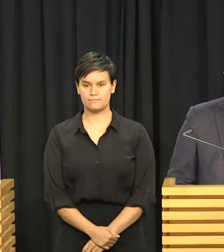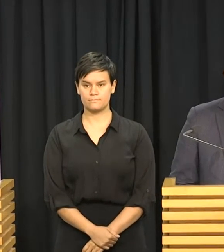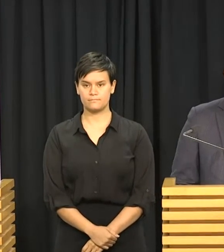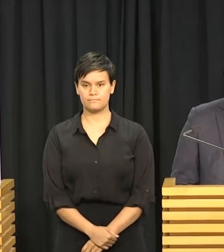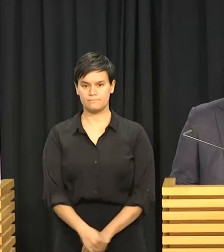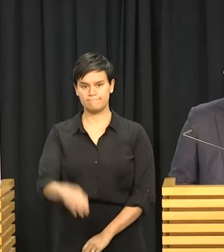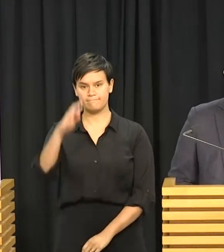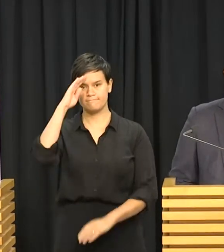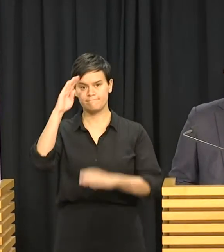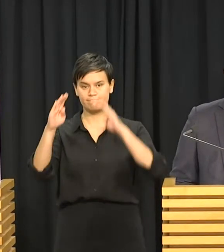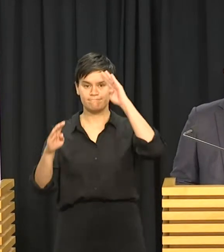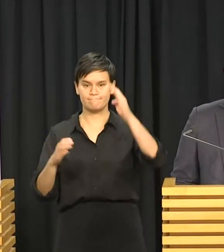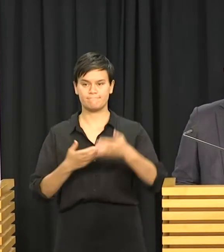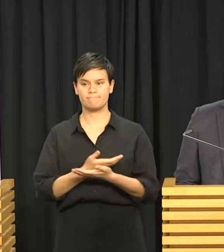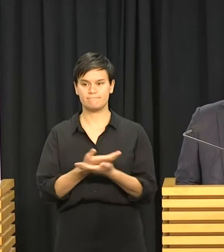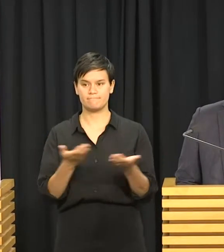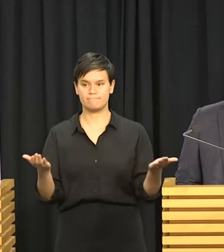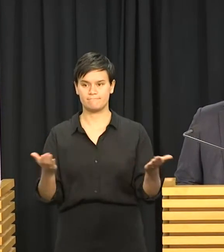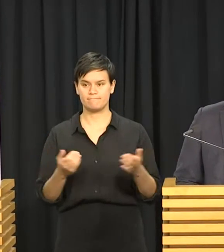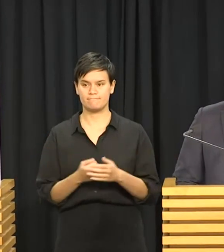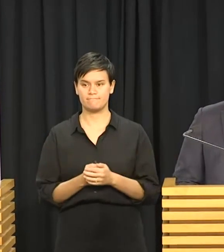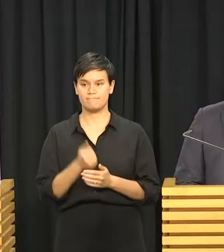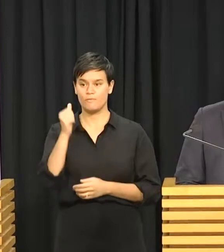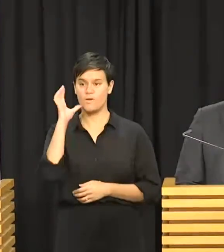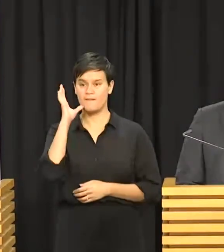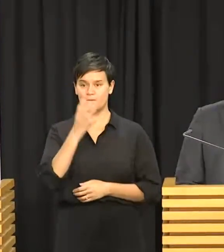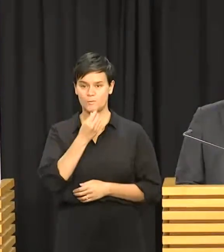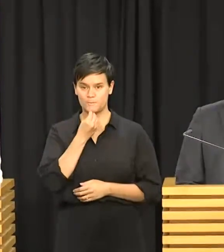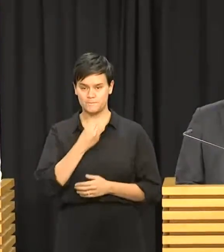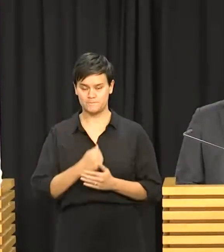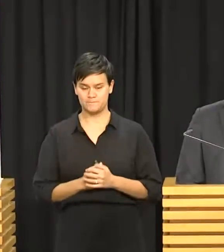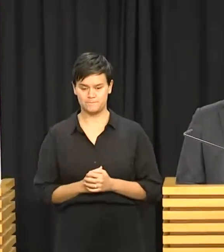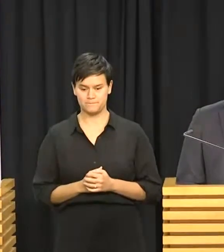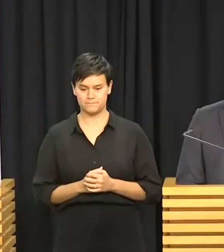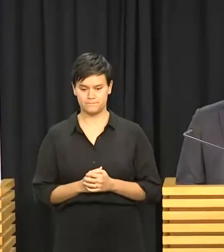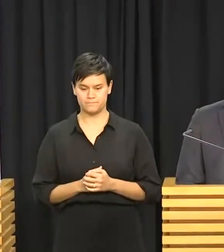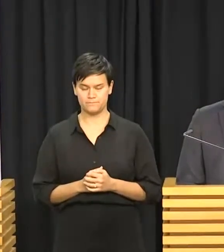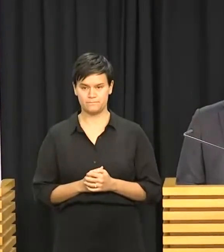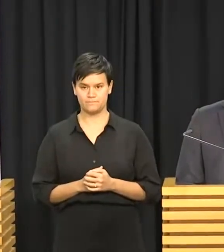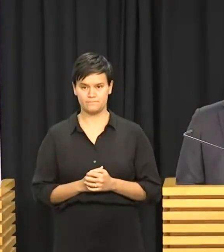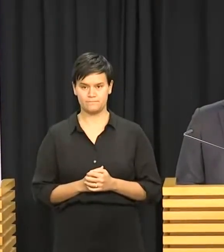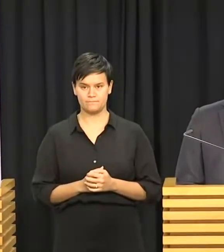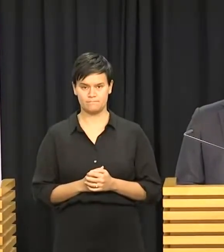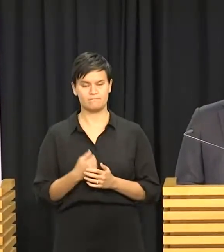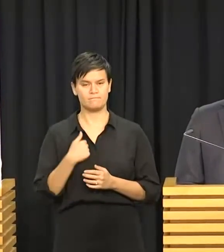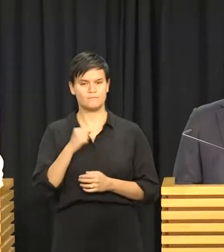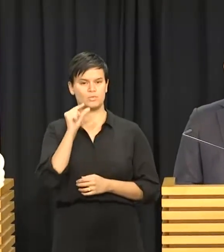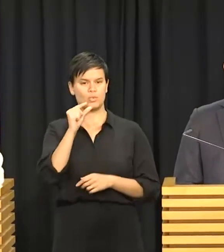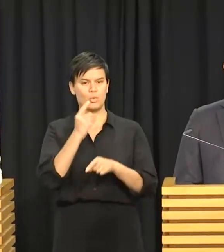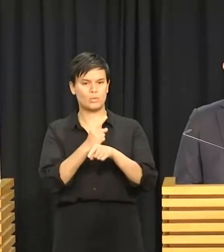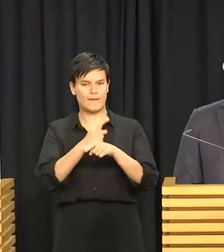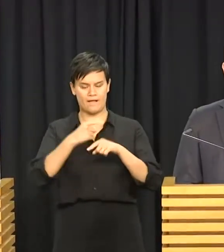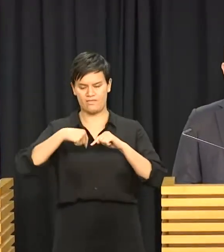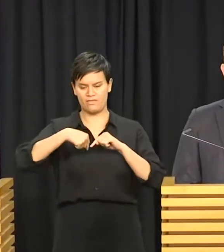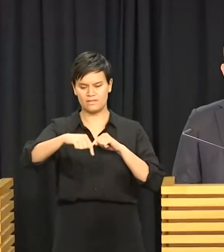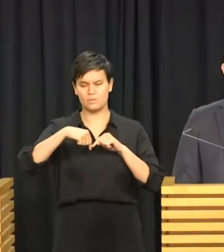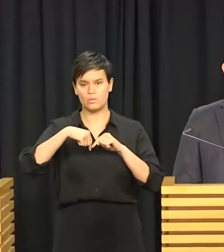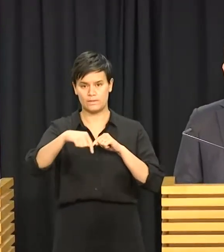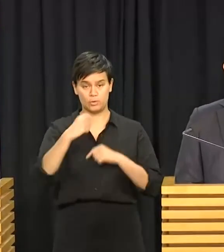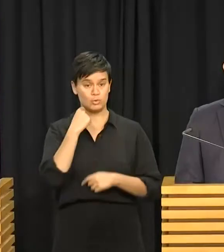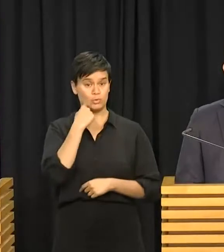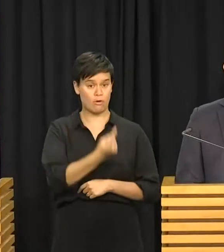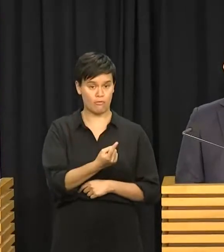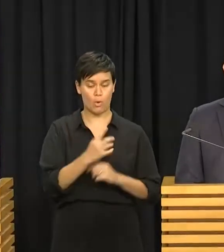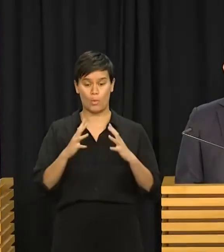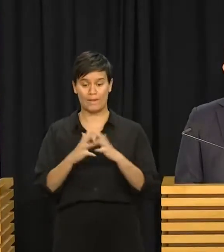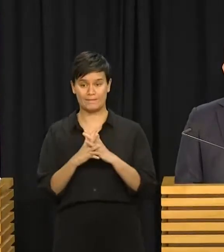to in that. Good afternoon, everyone. A brief look to the week ahead. Tomorrow and